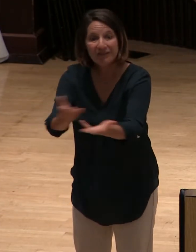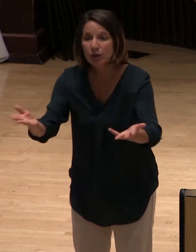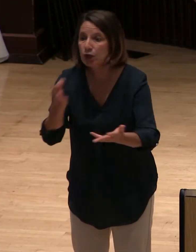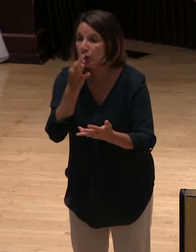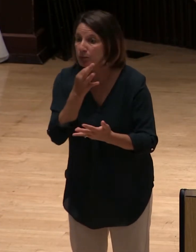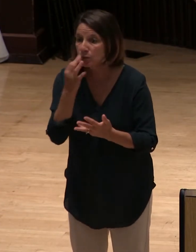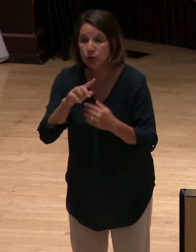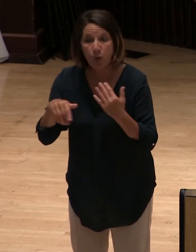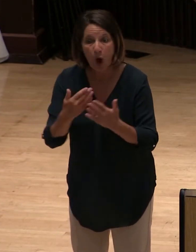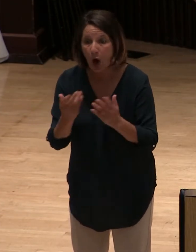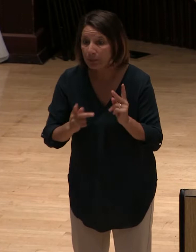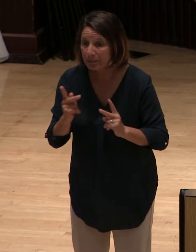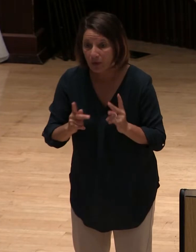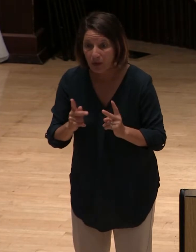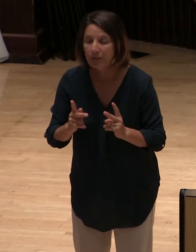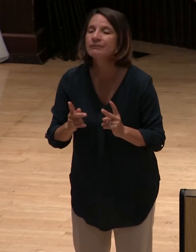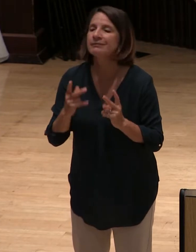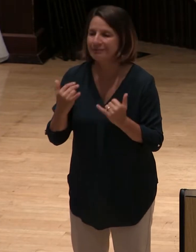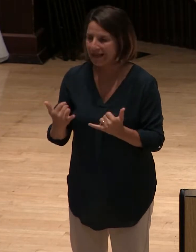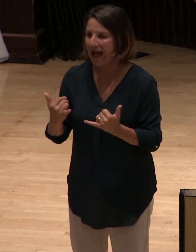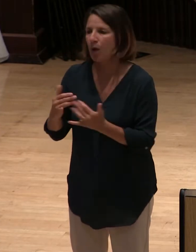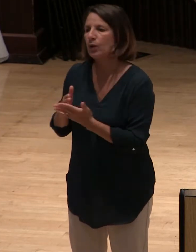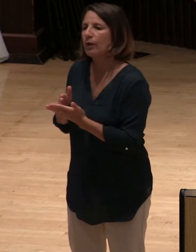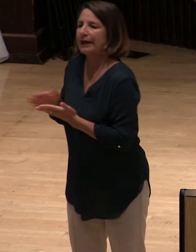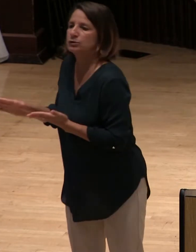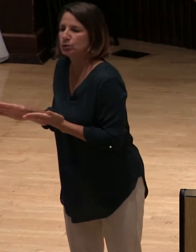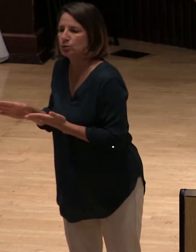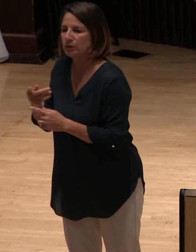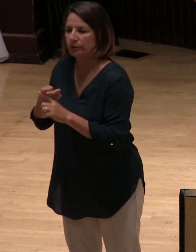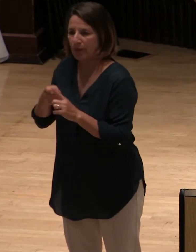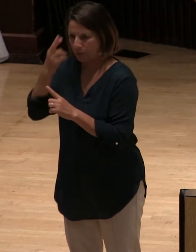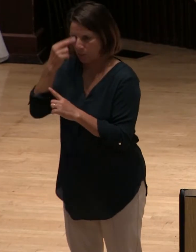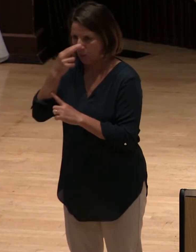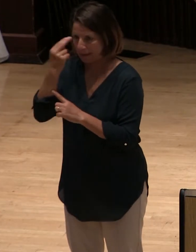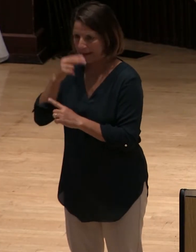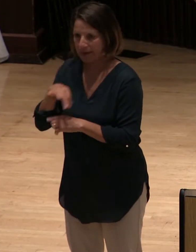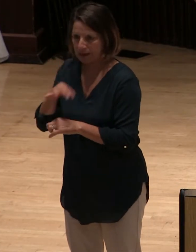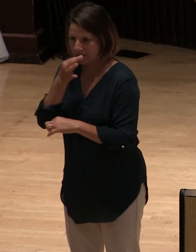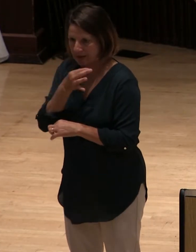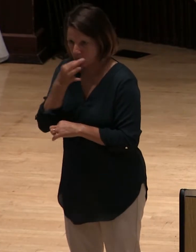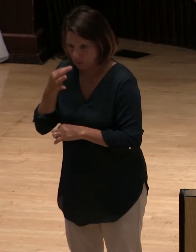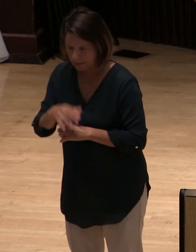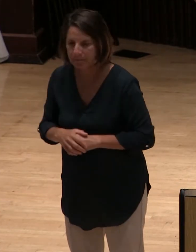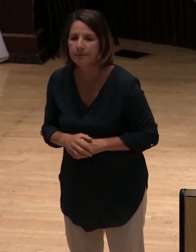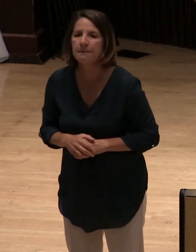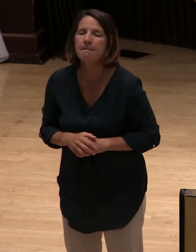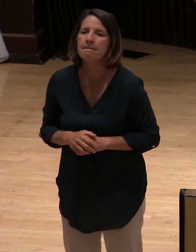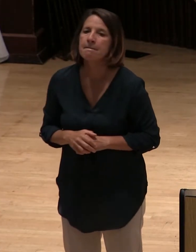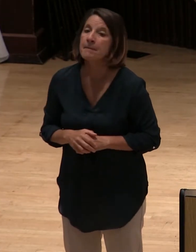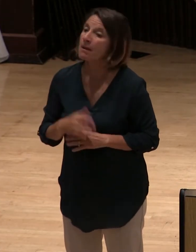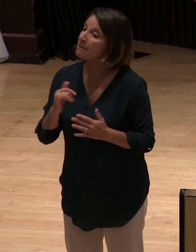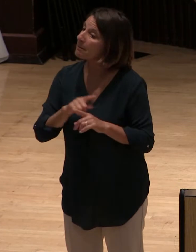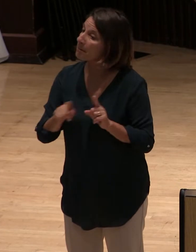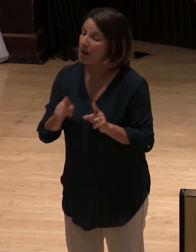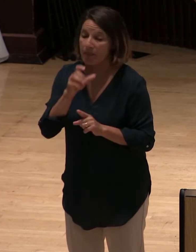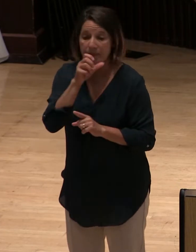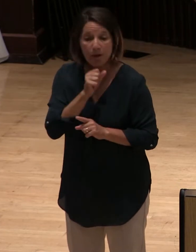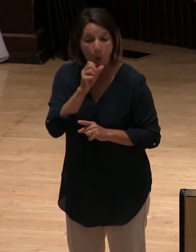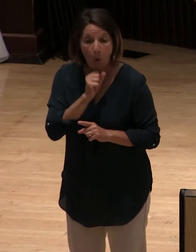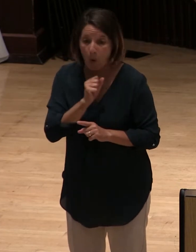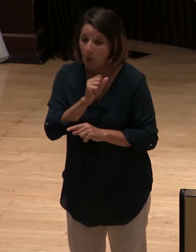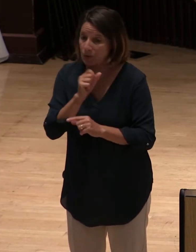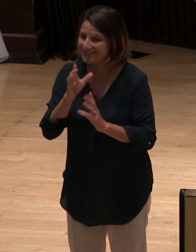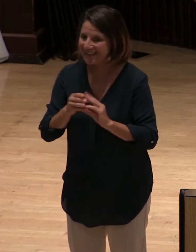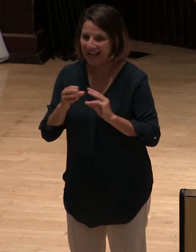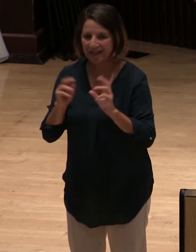were now excommunicated. But there's an old saying, what doesn't kill you makes you